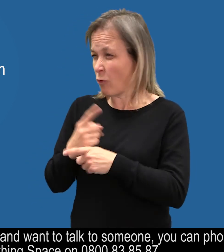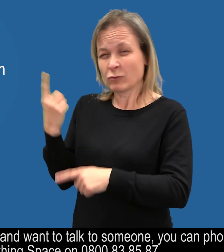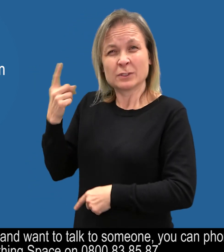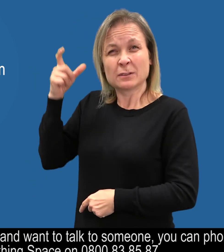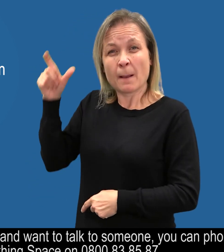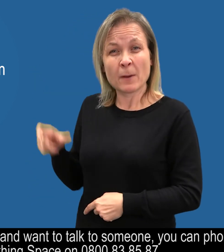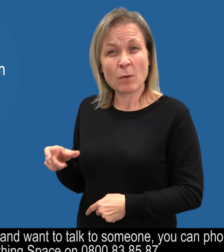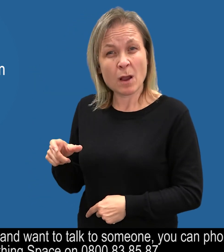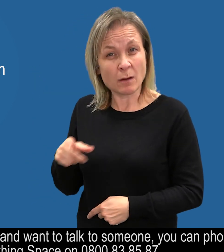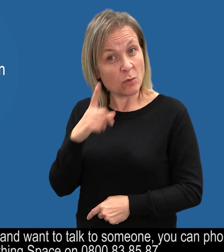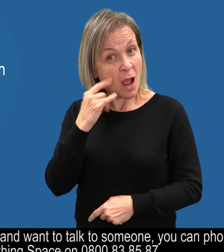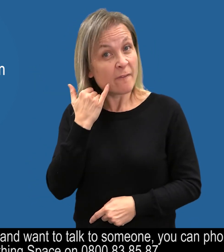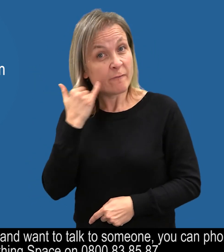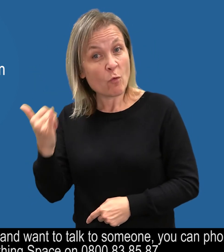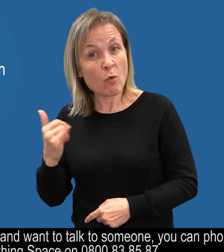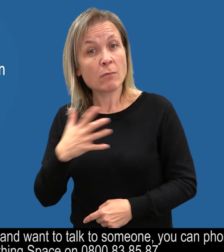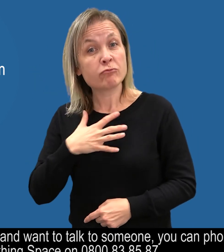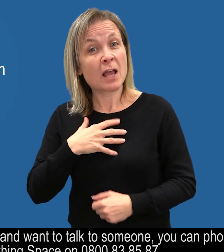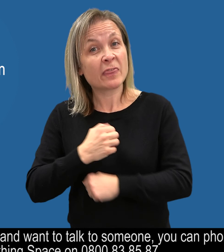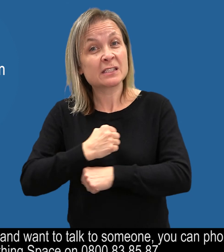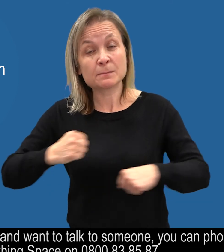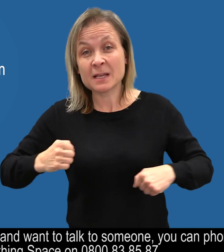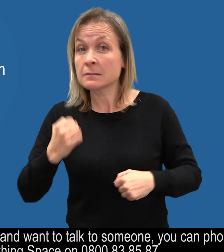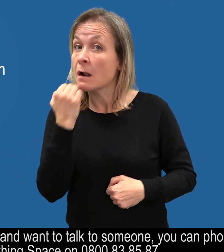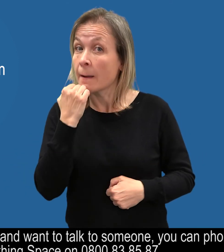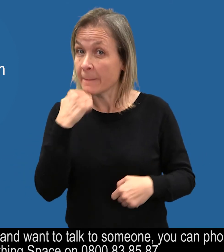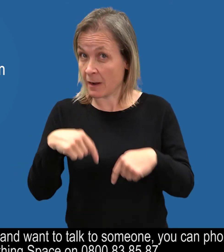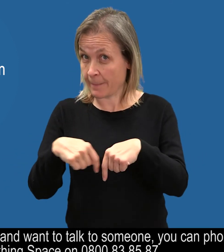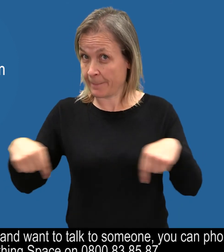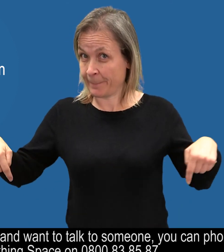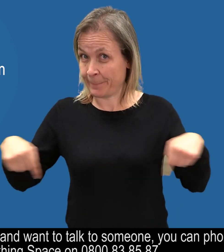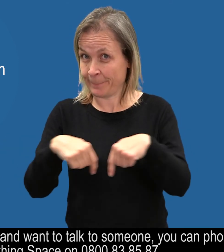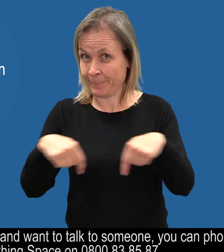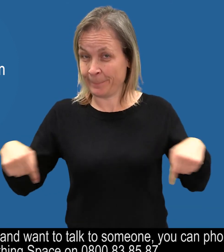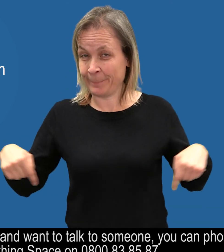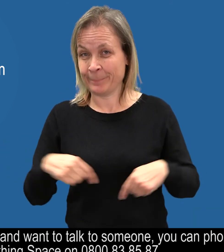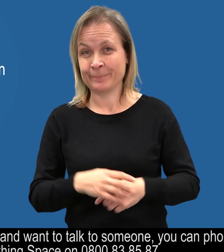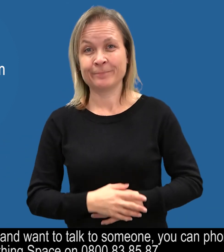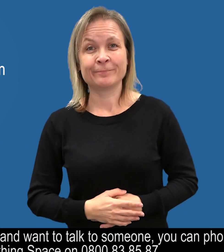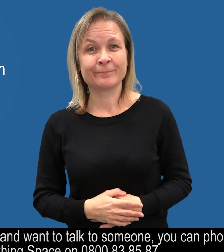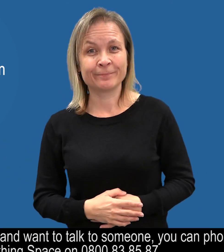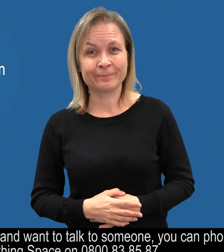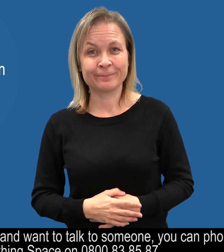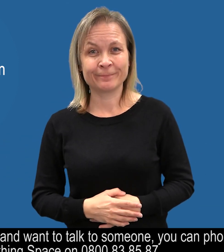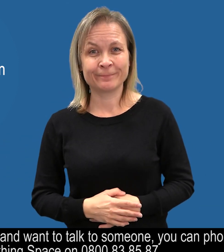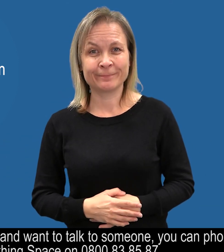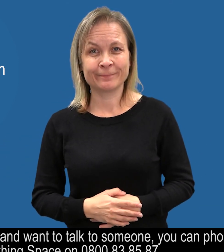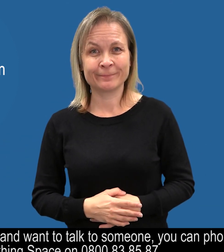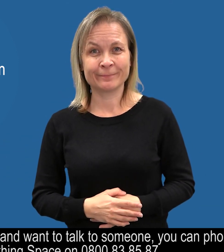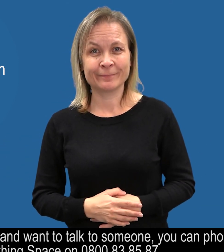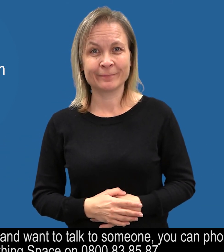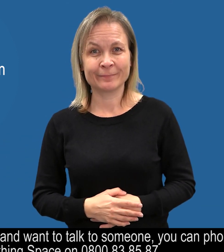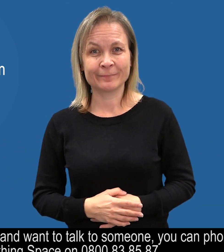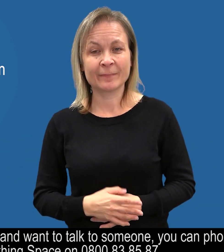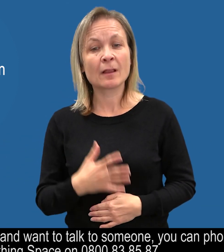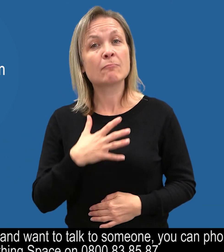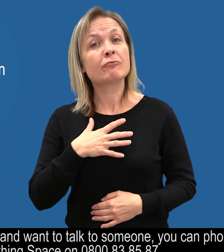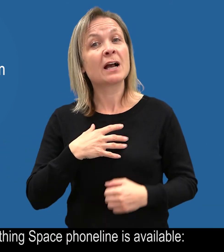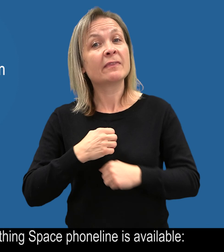If you're feeling low and want to talk to someone, you can phone Breathing Space on 0800 83